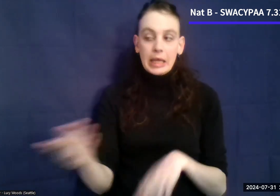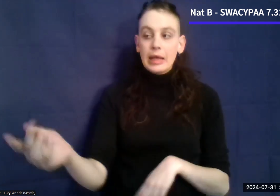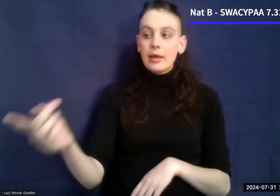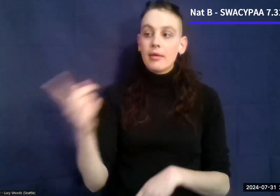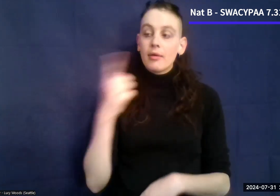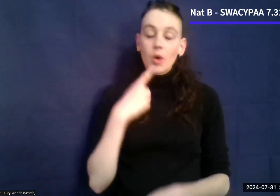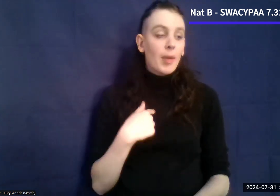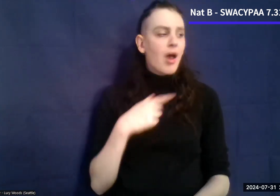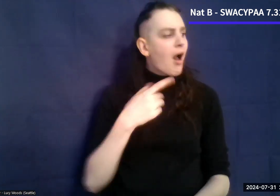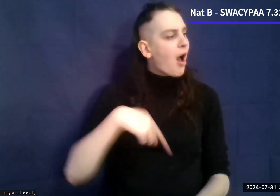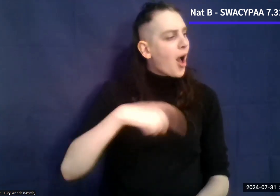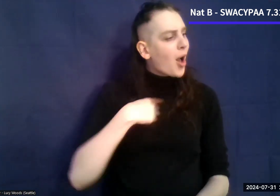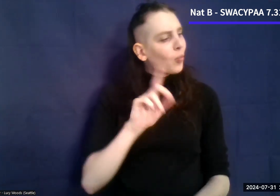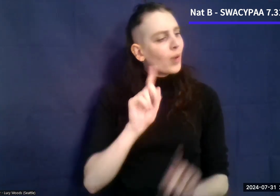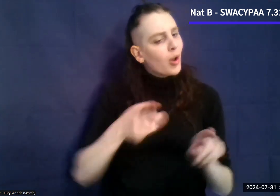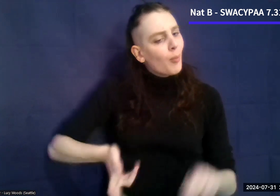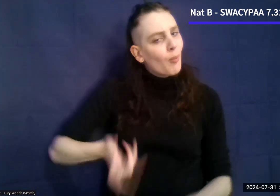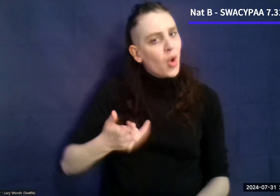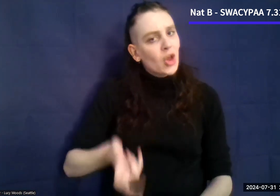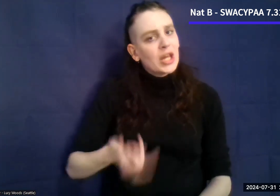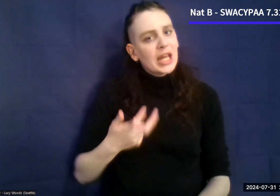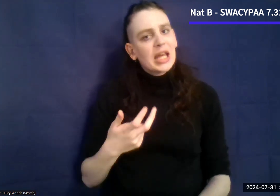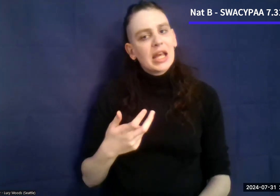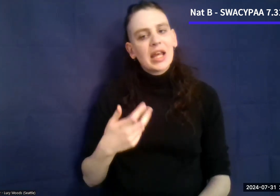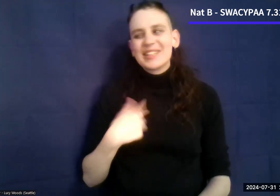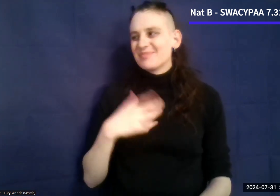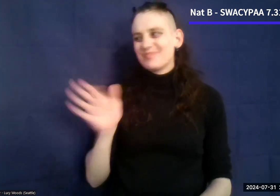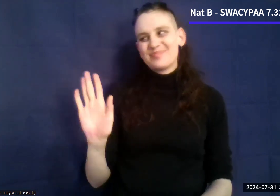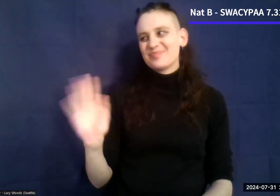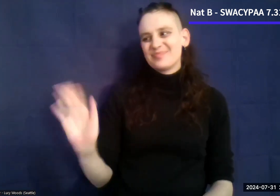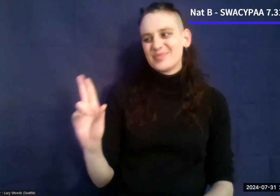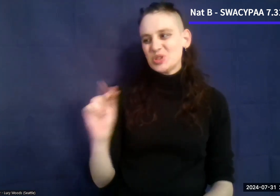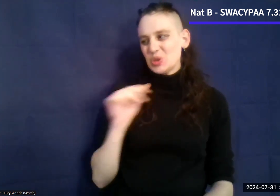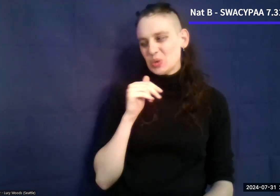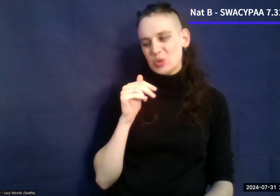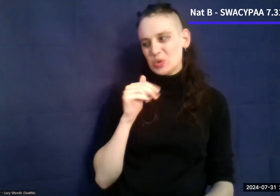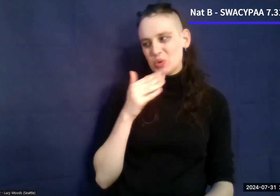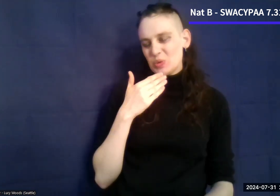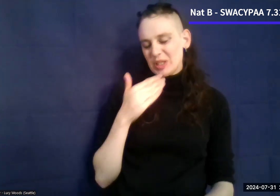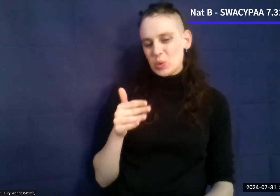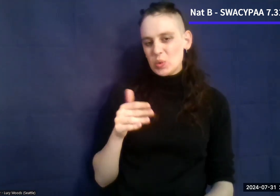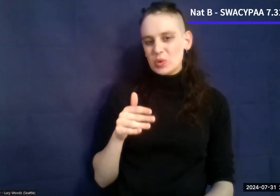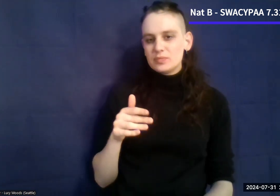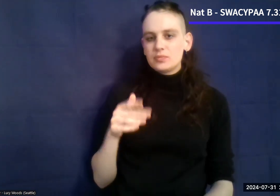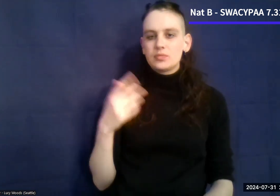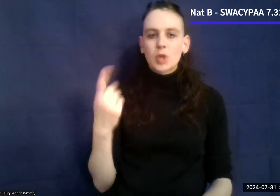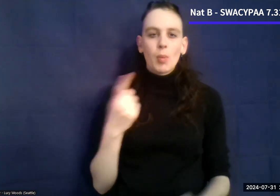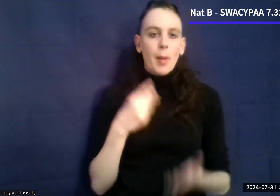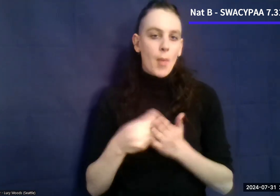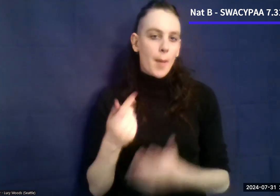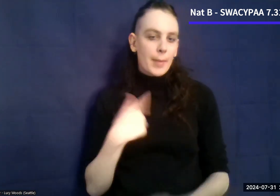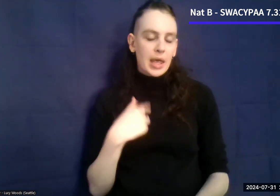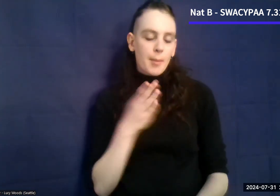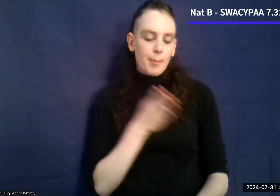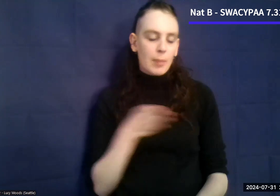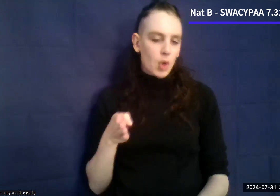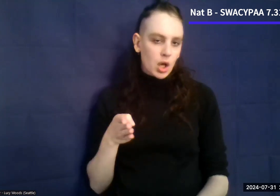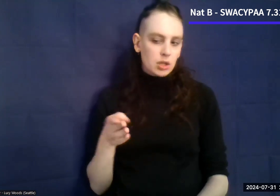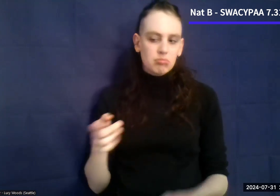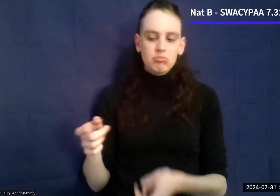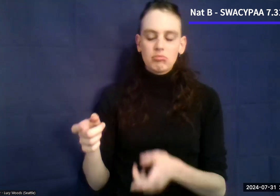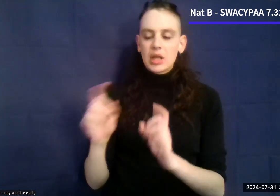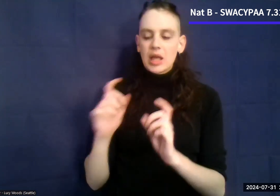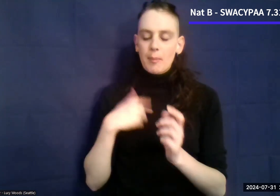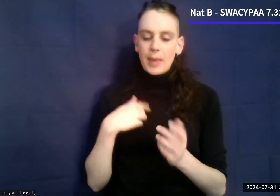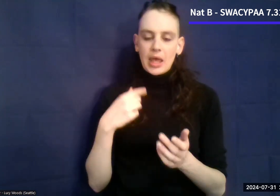like, you should come back and like, here's some meetings that you might like. And here's my phone number. And somebody bought me a big book, and they wrote their name and